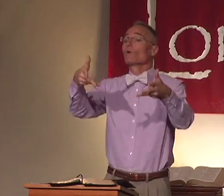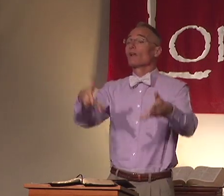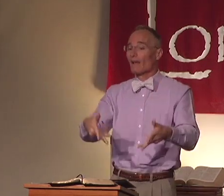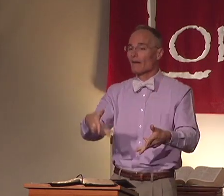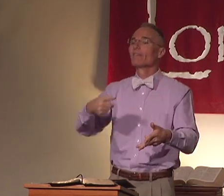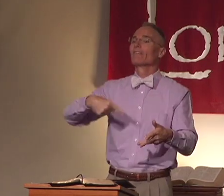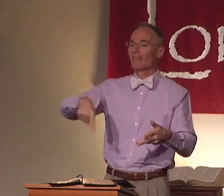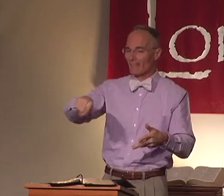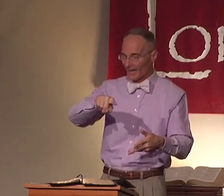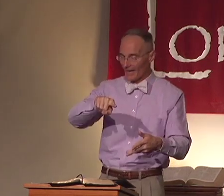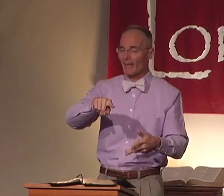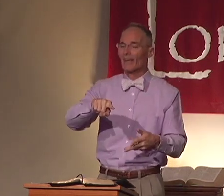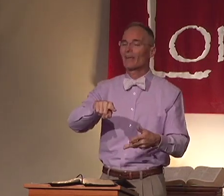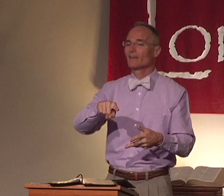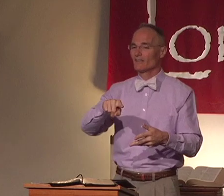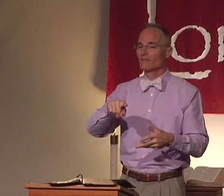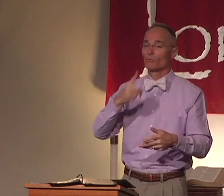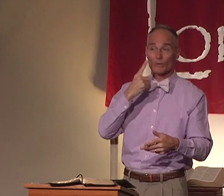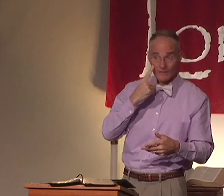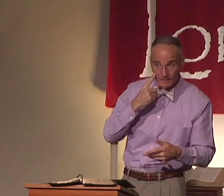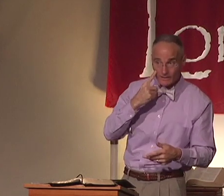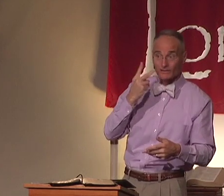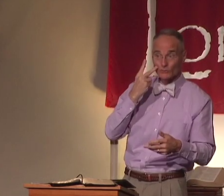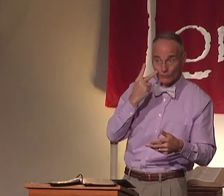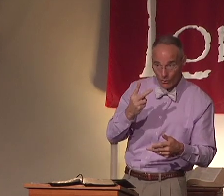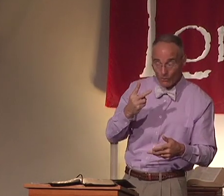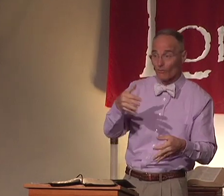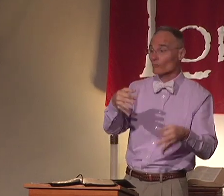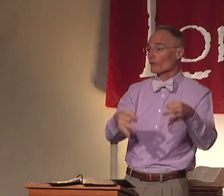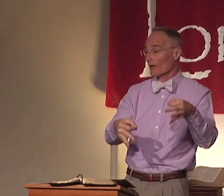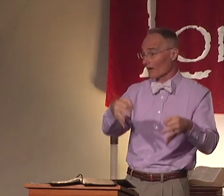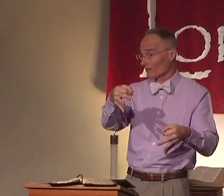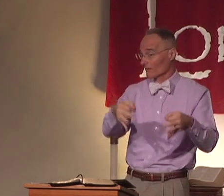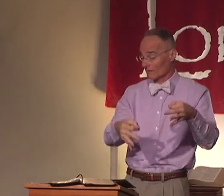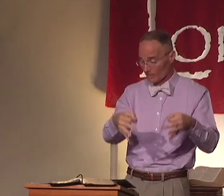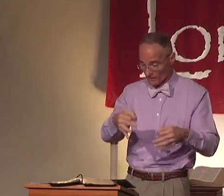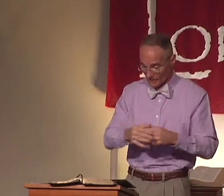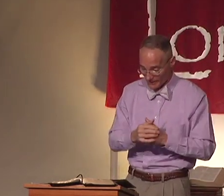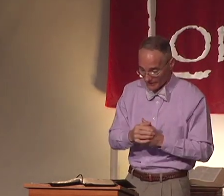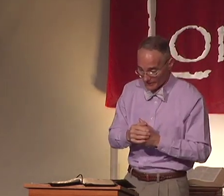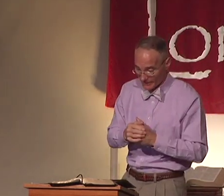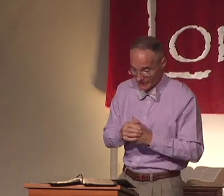But those who were left, they witnessed and they saw the trial.